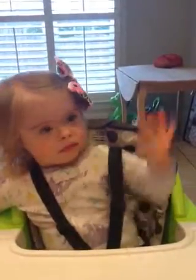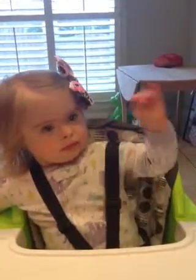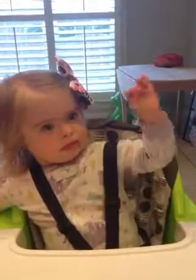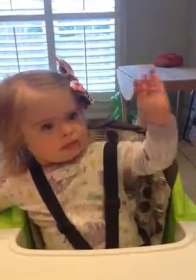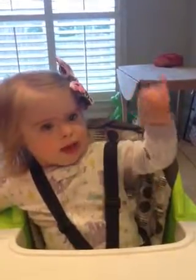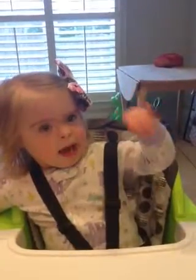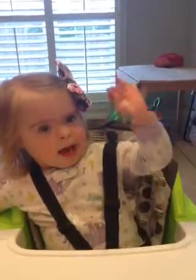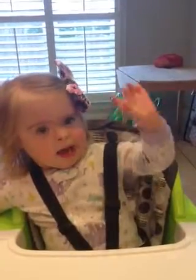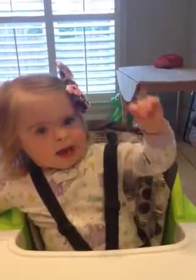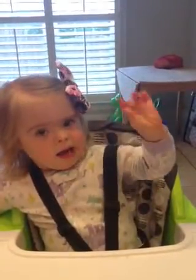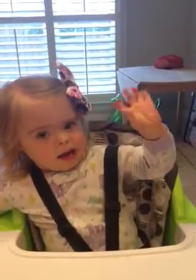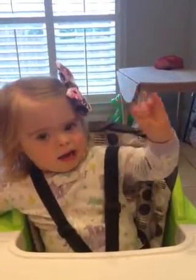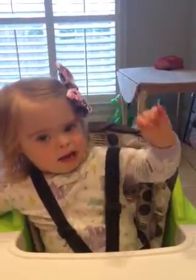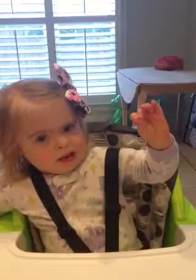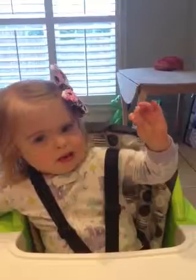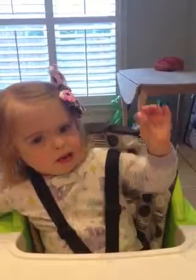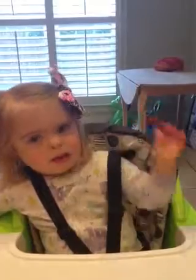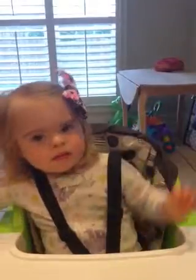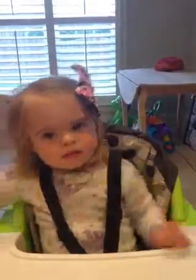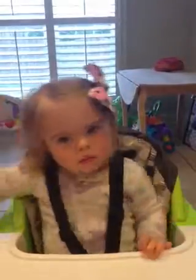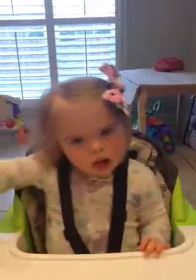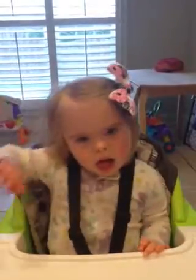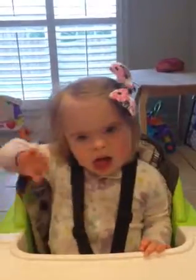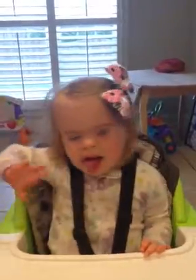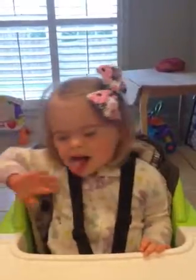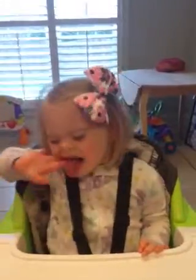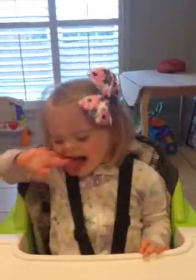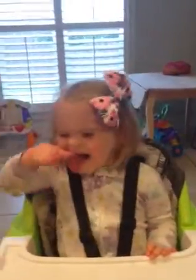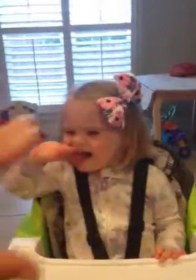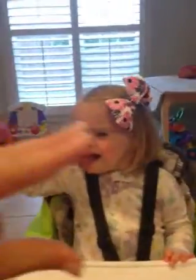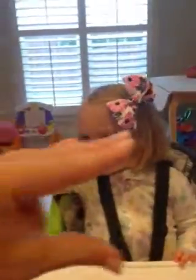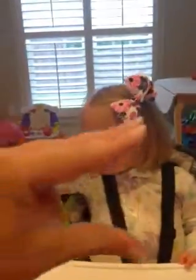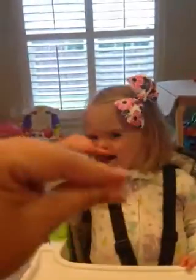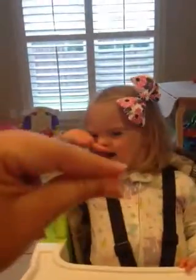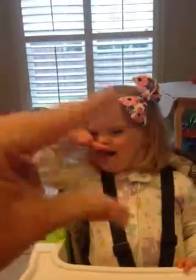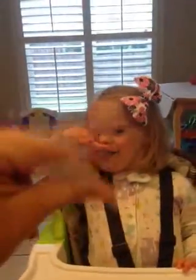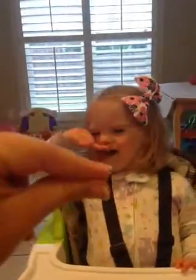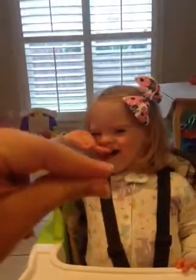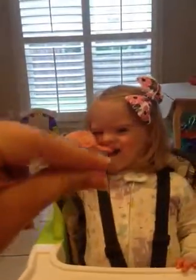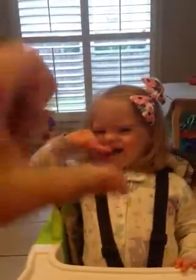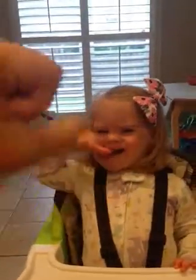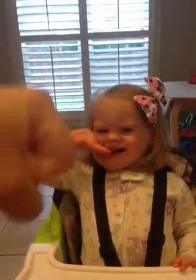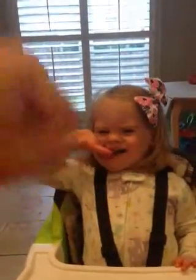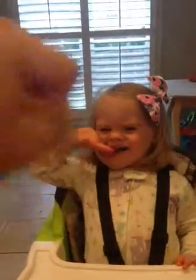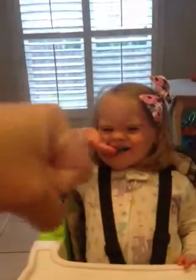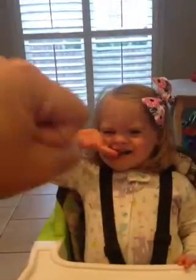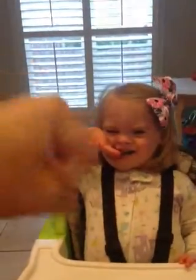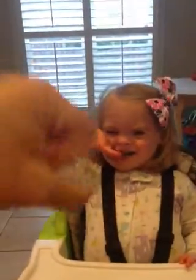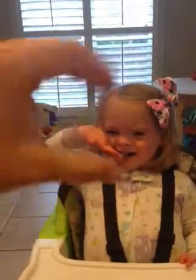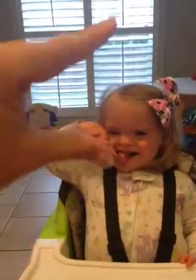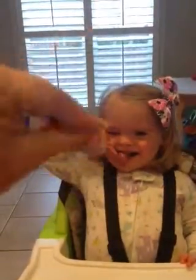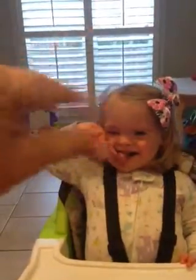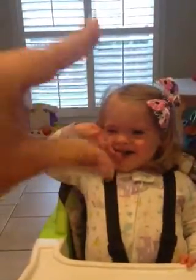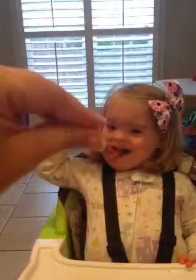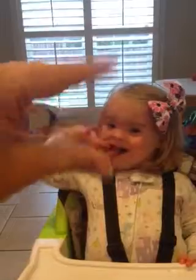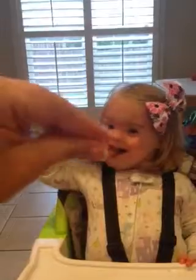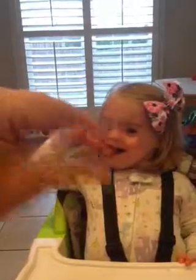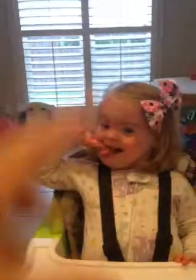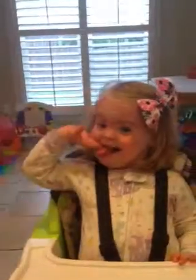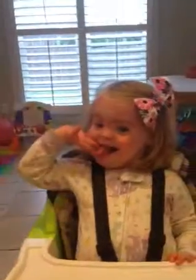No, good. That's more of a two hands together. This is yes, this is no. And